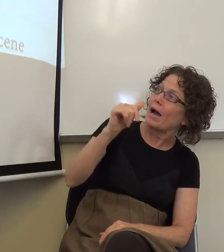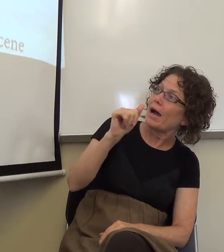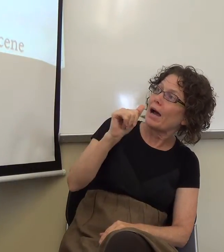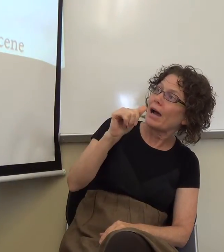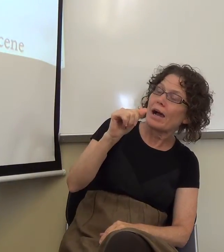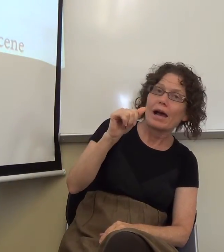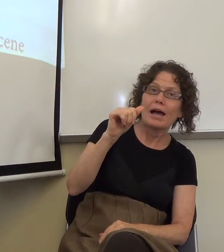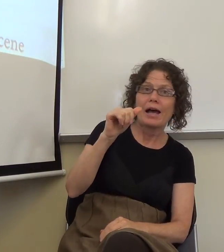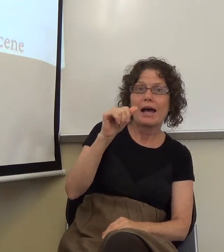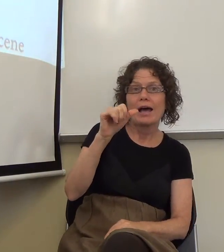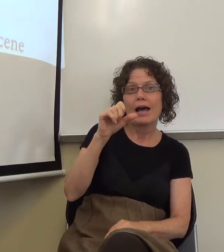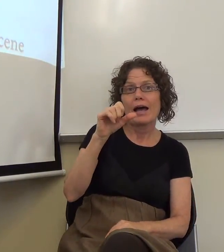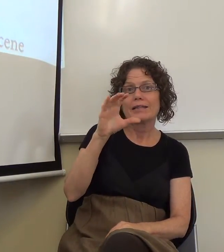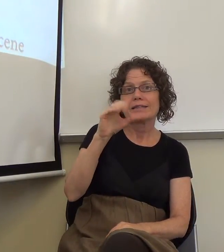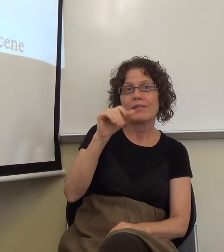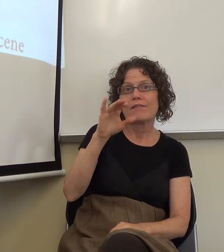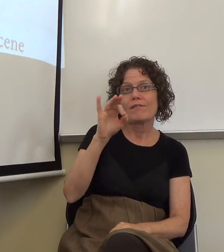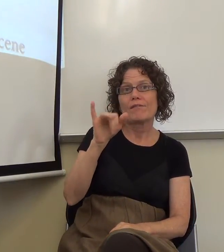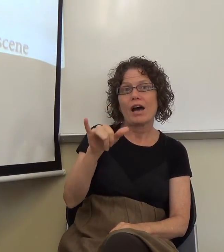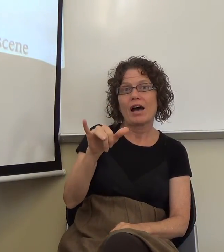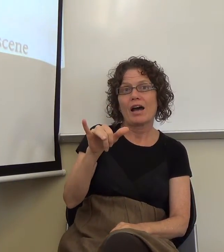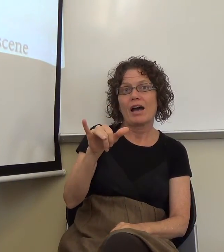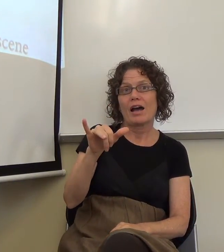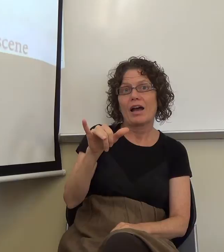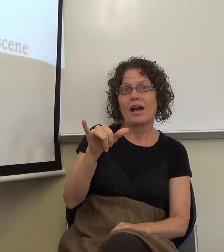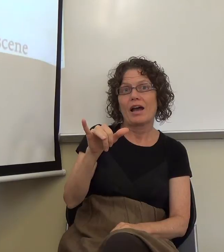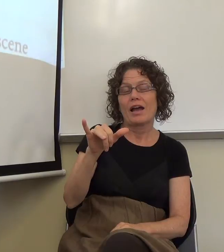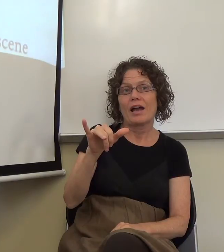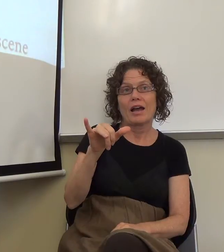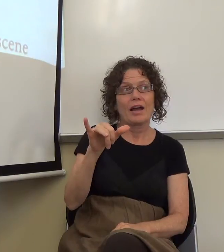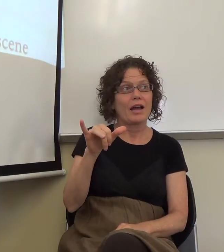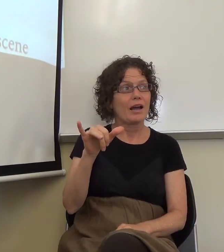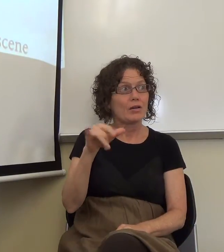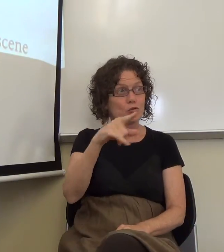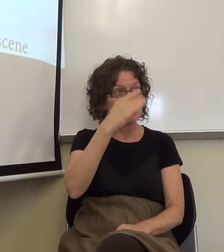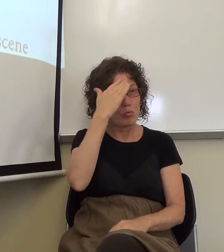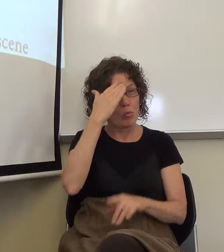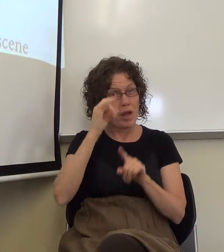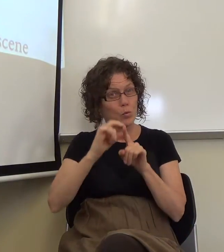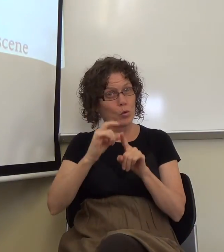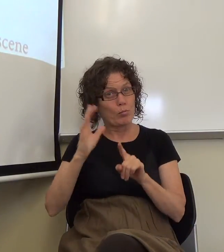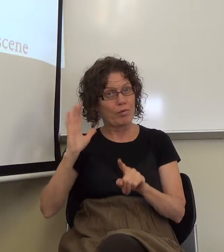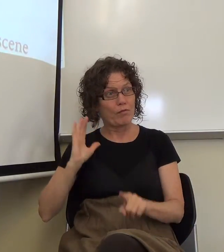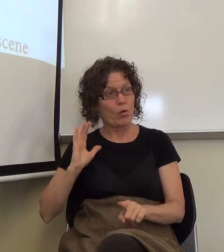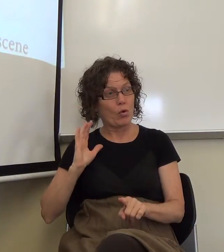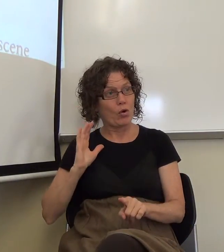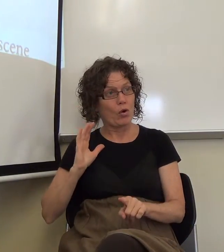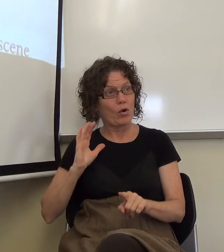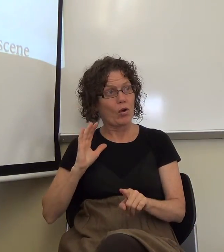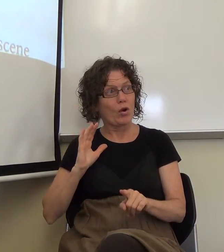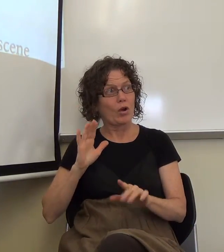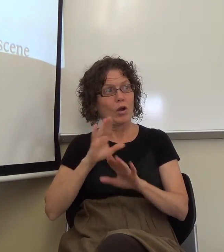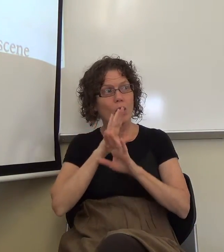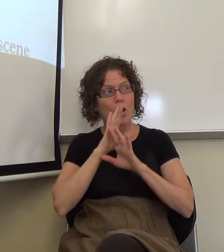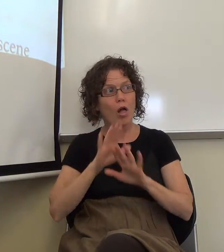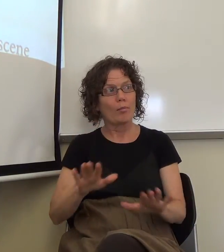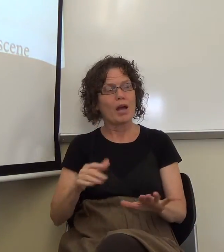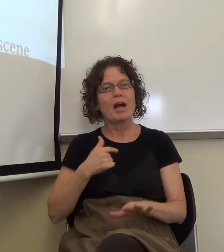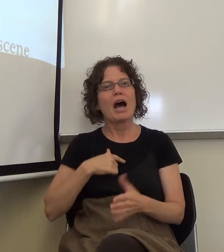Calm. Okay. And did you know that word before? Yeah, since I learned Spanish first, and I'm Good.